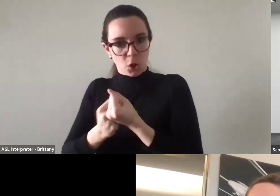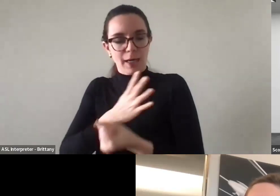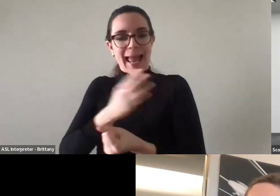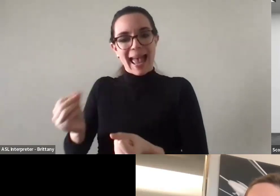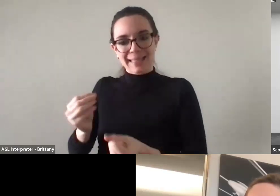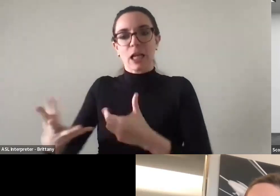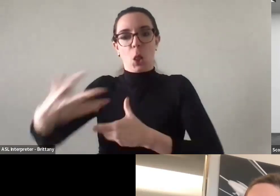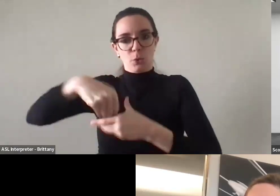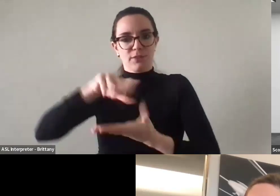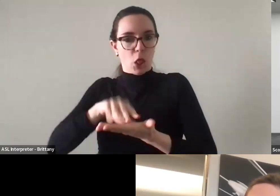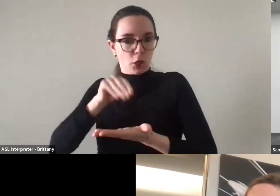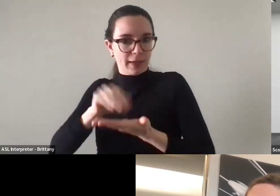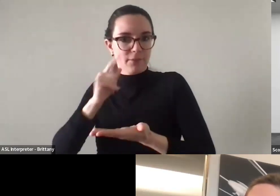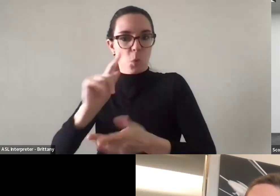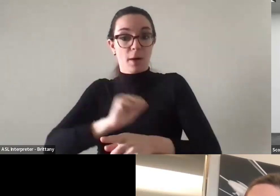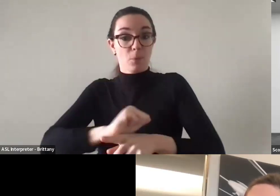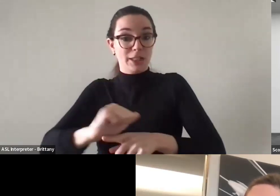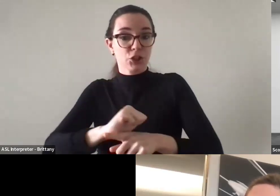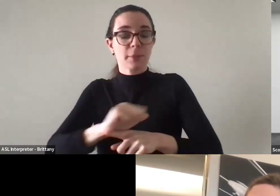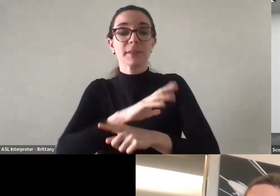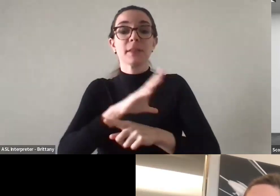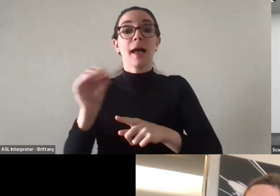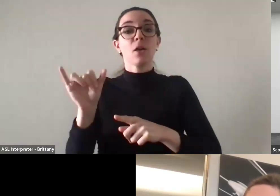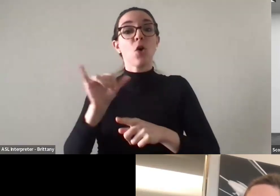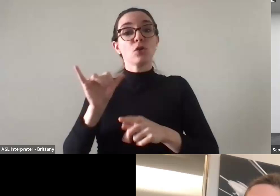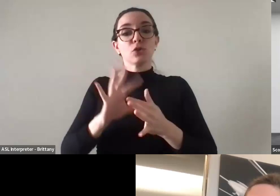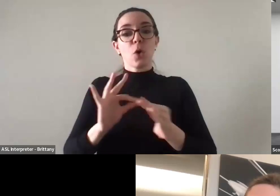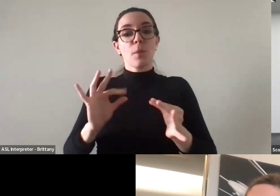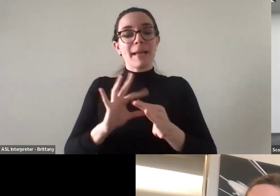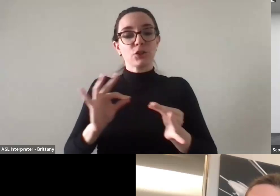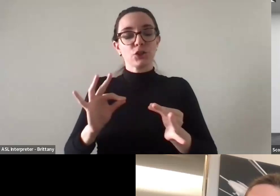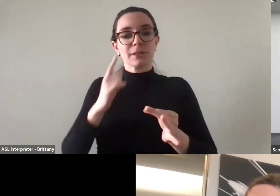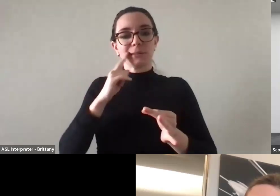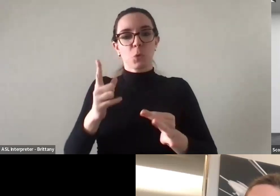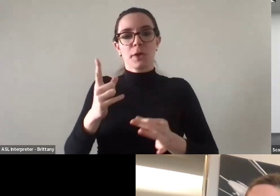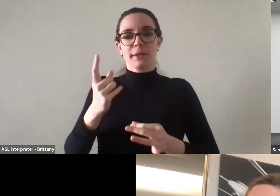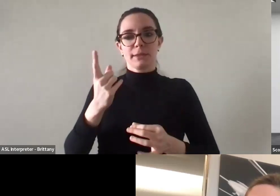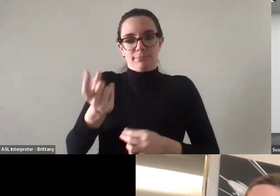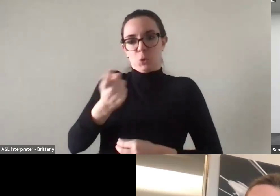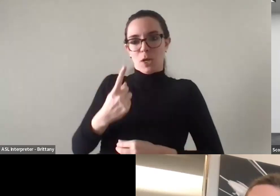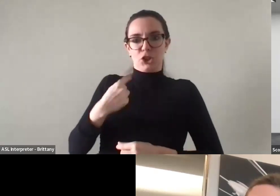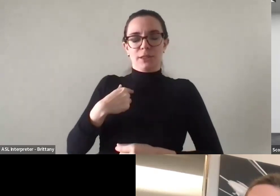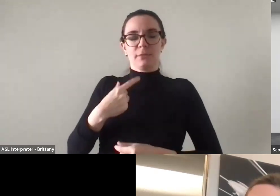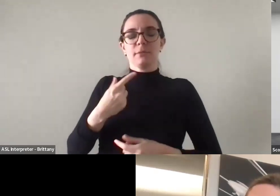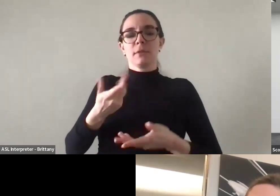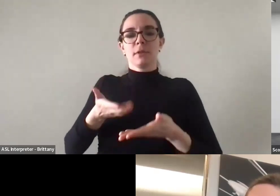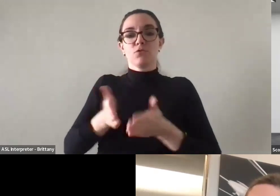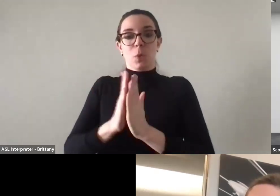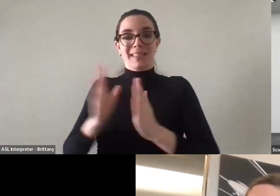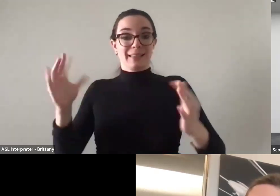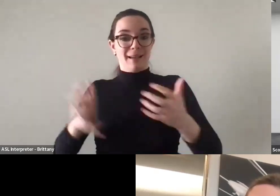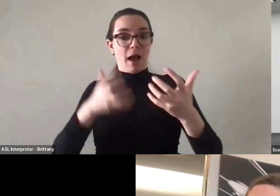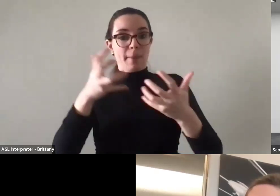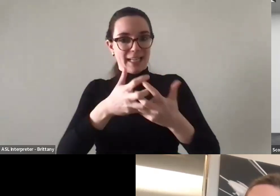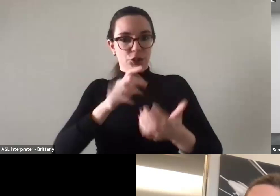inclusive apprenticeships. And it also mentions, so for this question, it asked about common requested accommodations, and